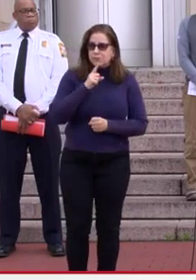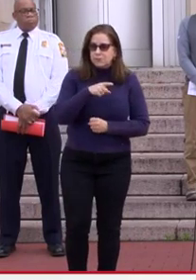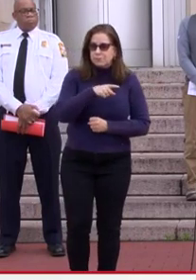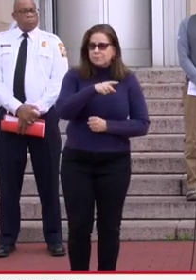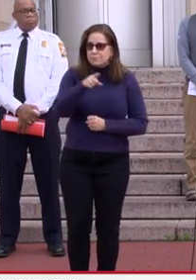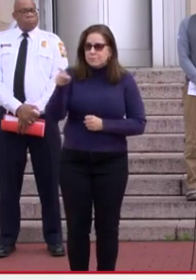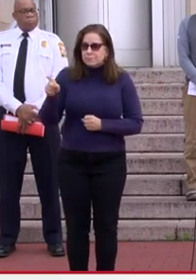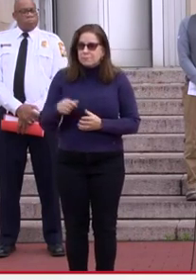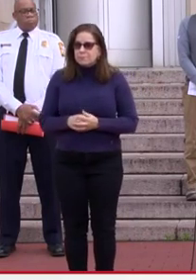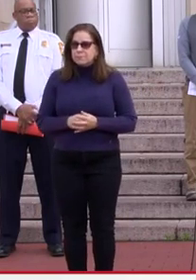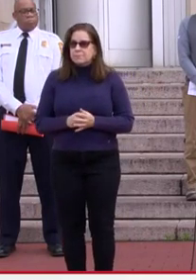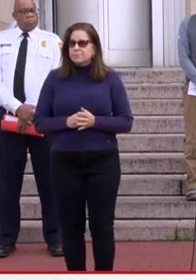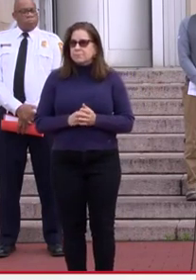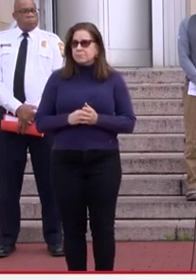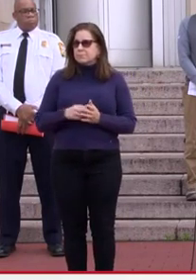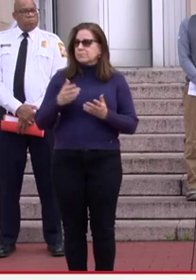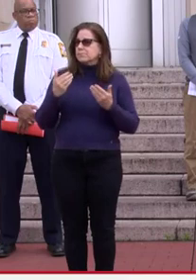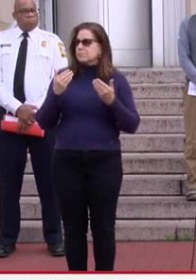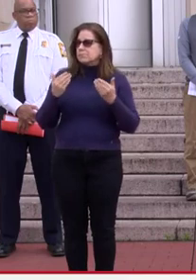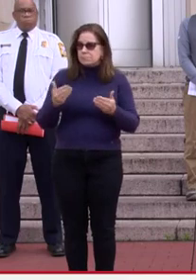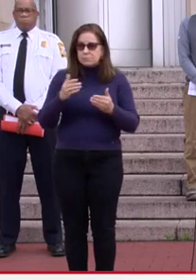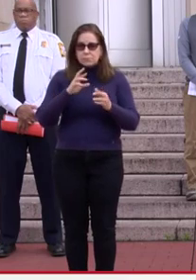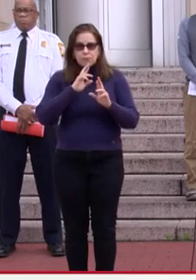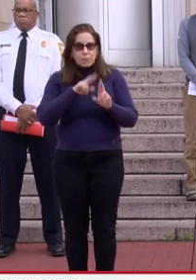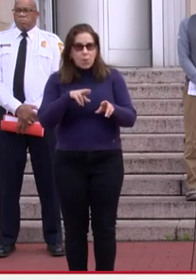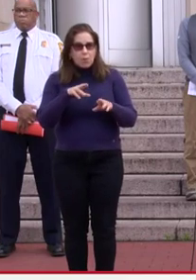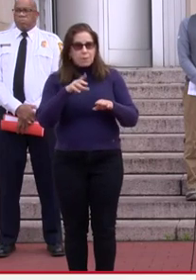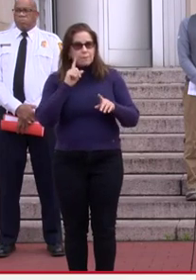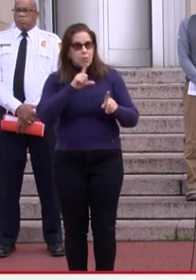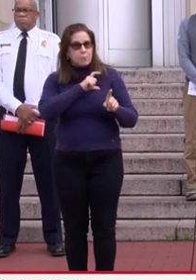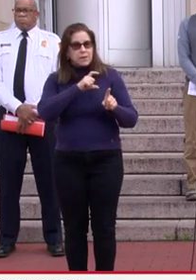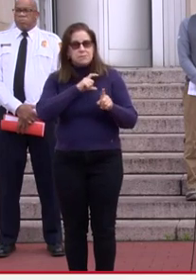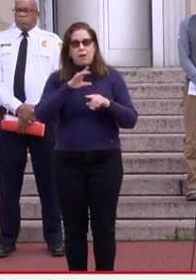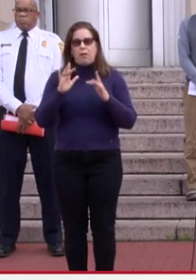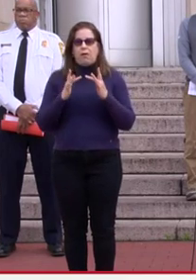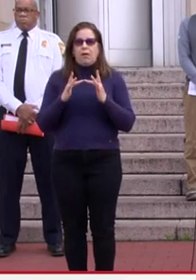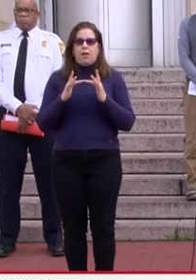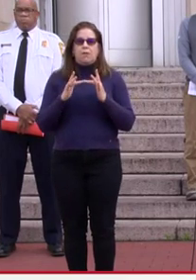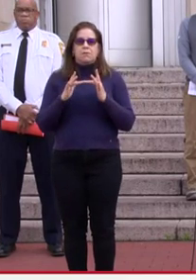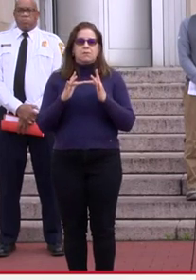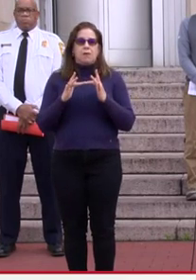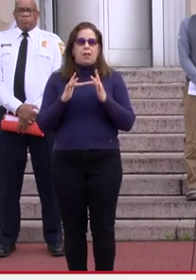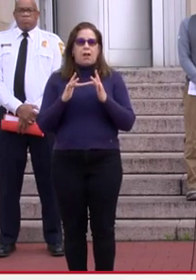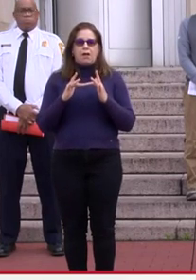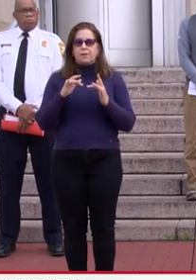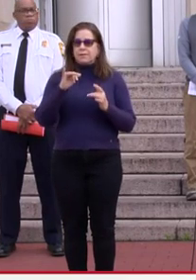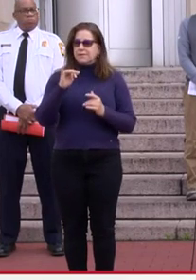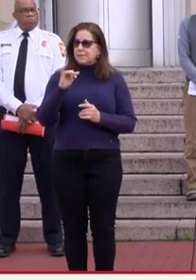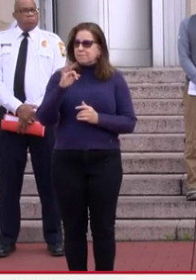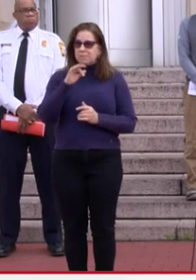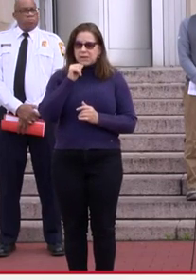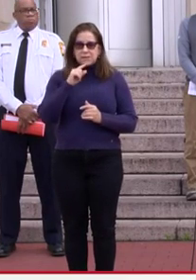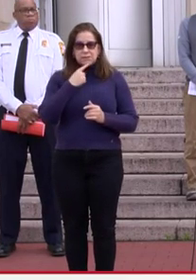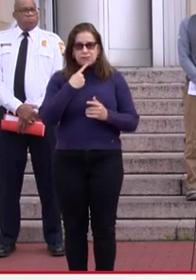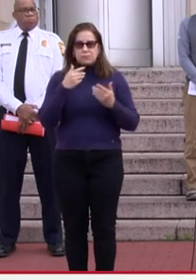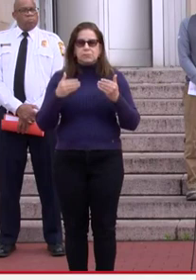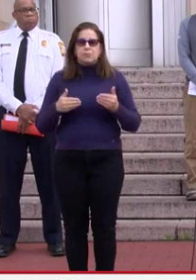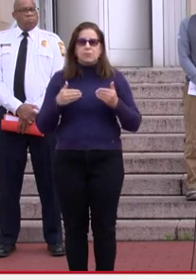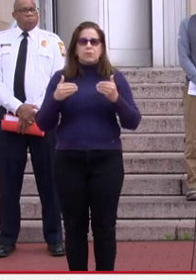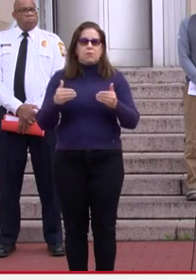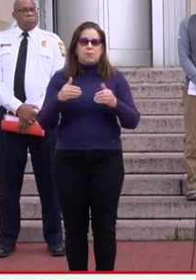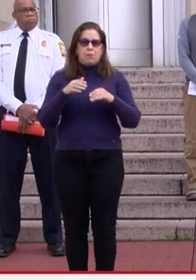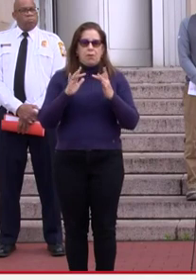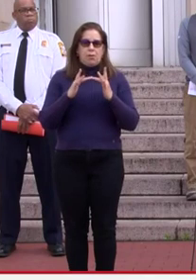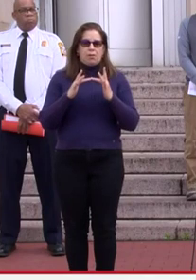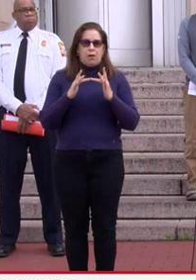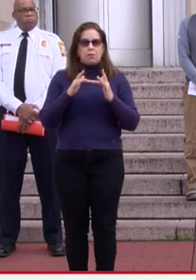reports online for non-emergency incidents that do not necessarily require the presence of an officer. There is a